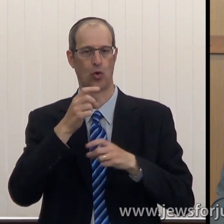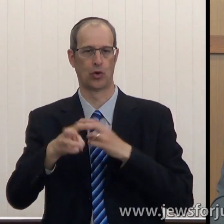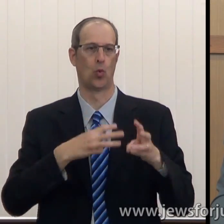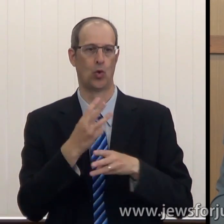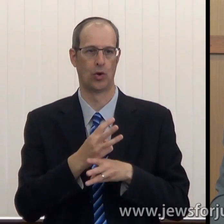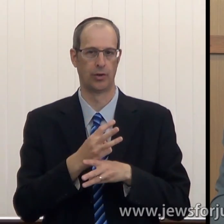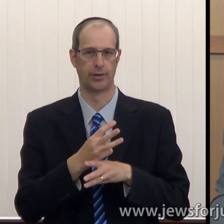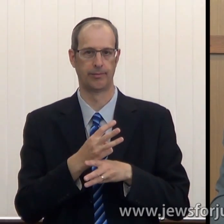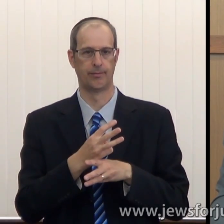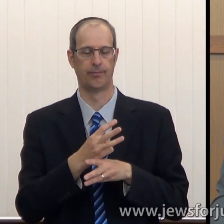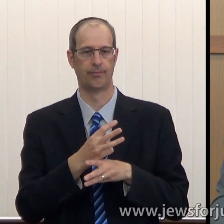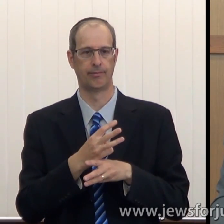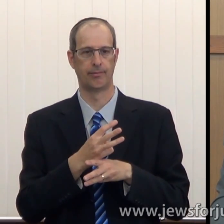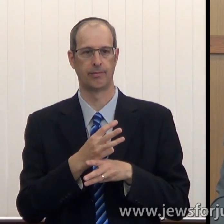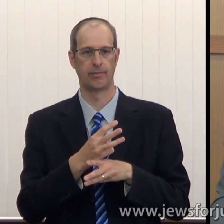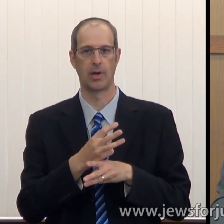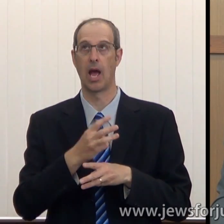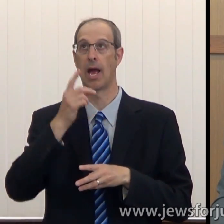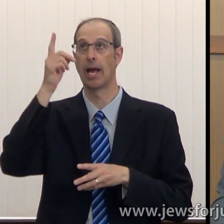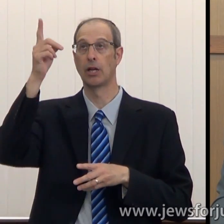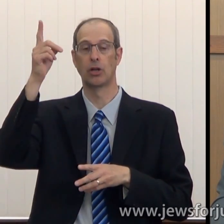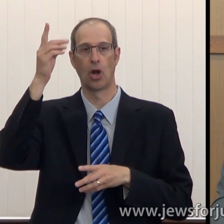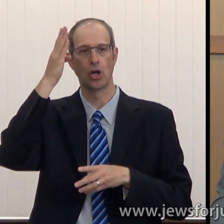and God loves each of us